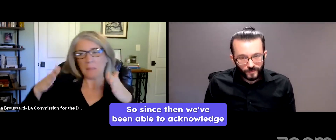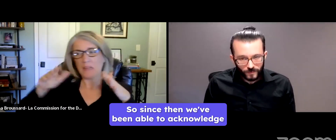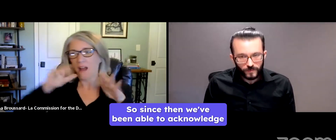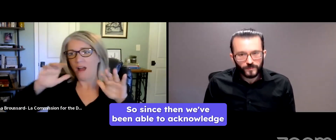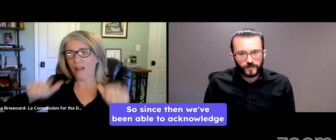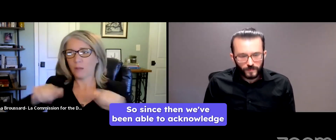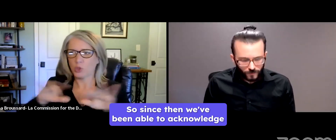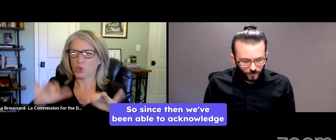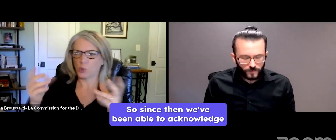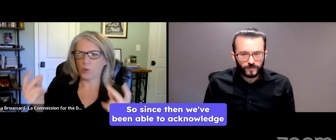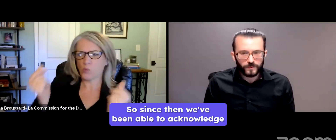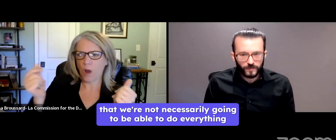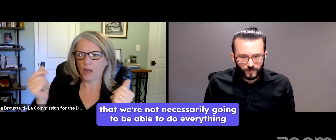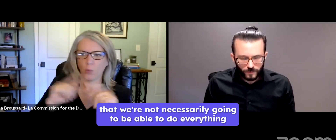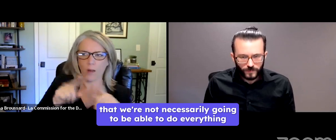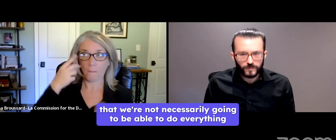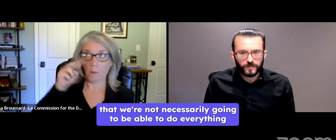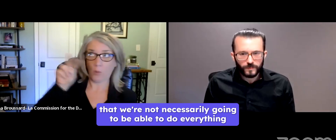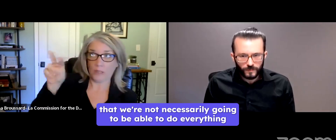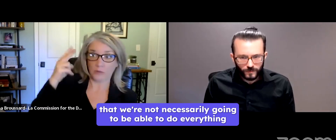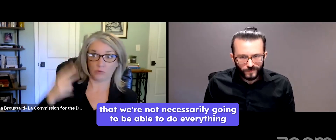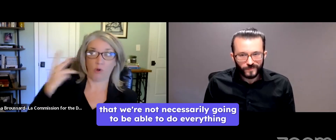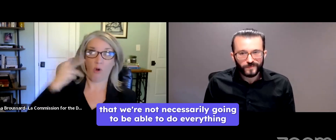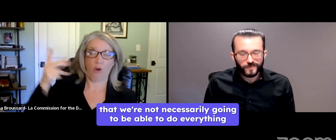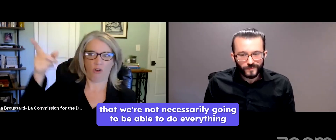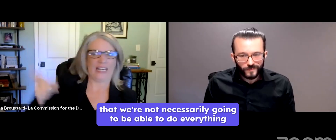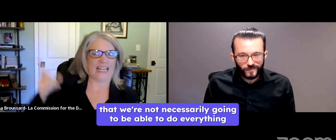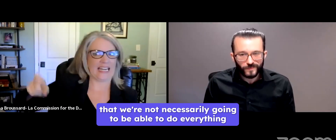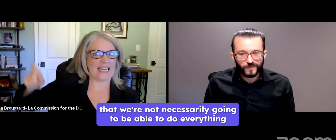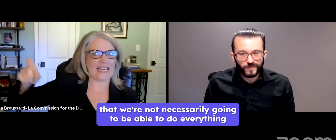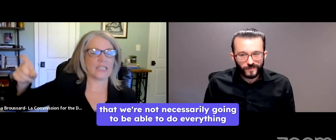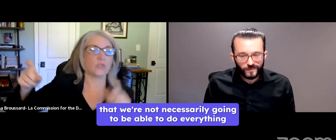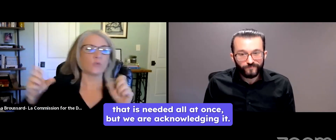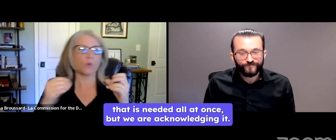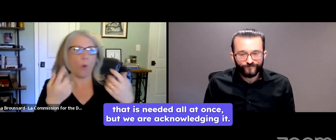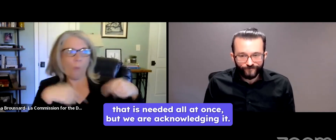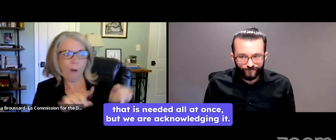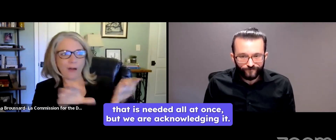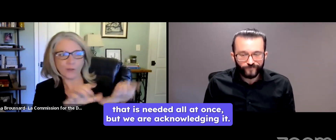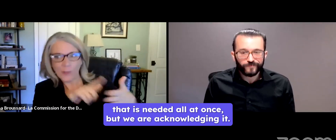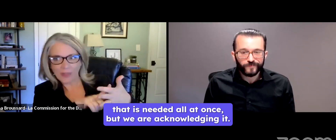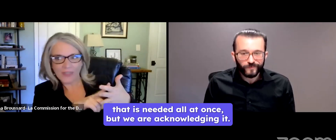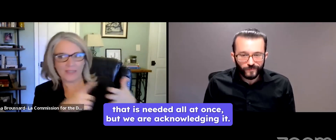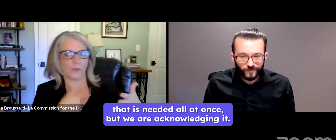to acknowledge that we're not necessarily going to be able to do everything that is needed all at once, but we